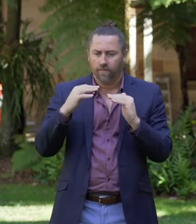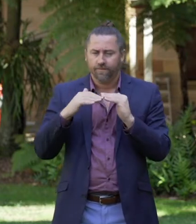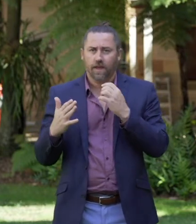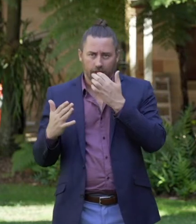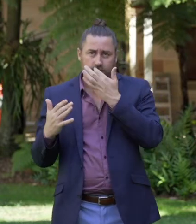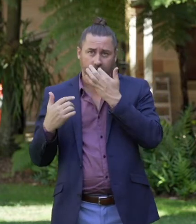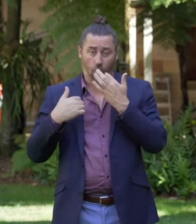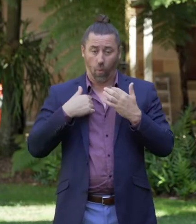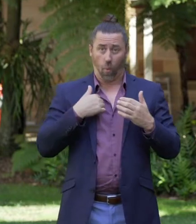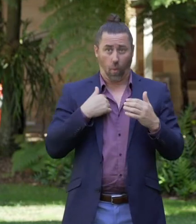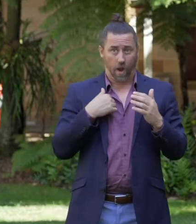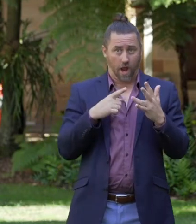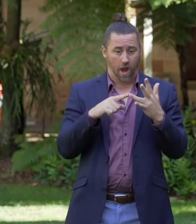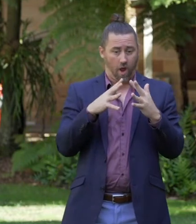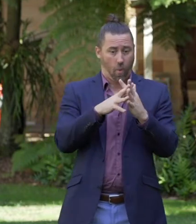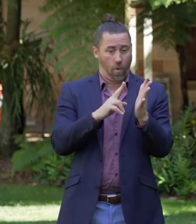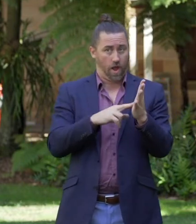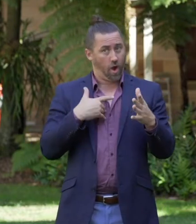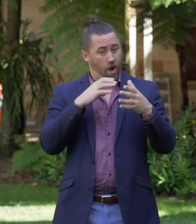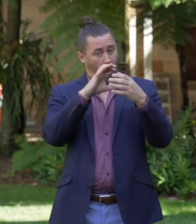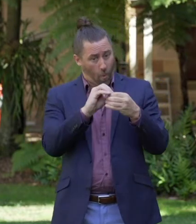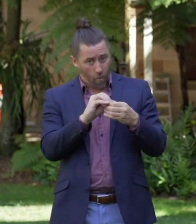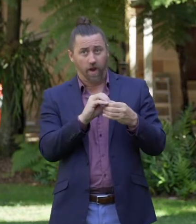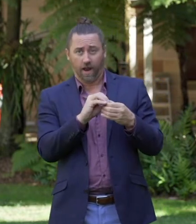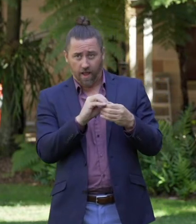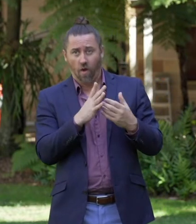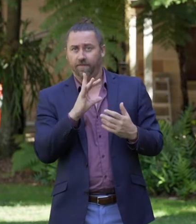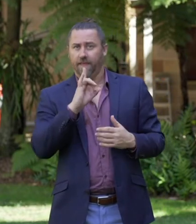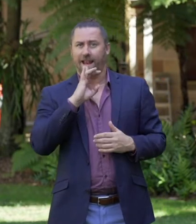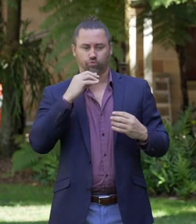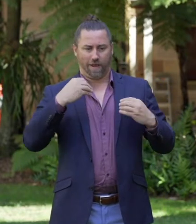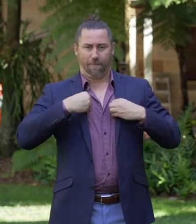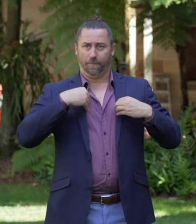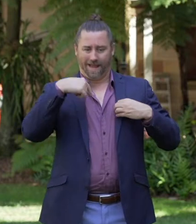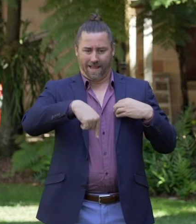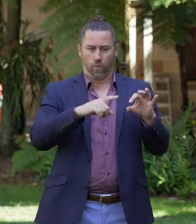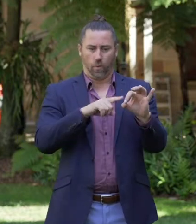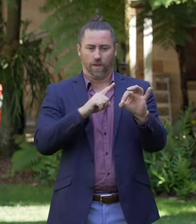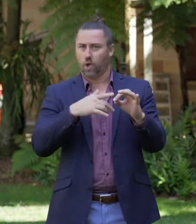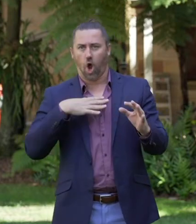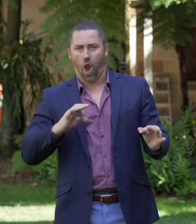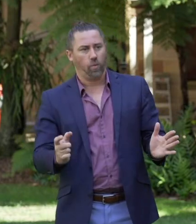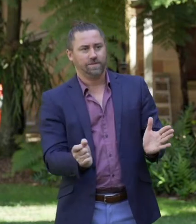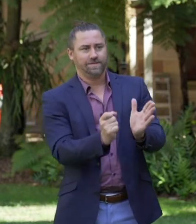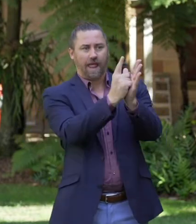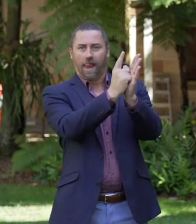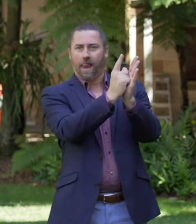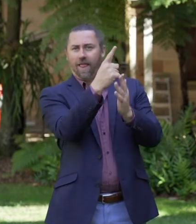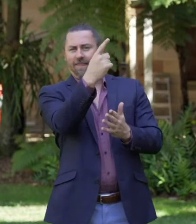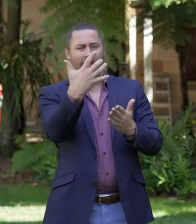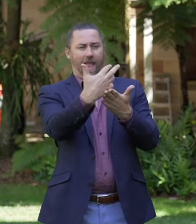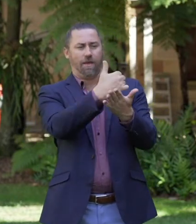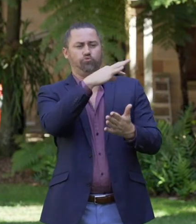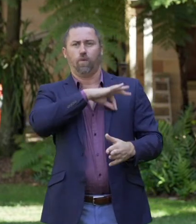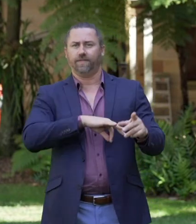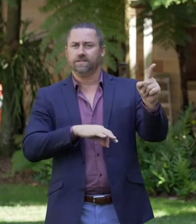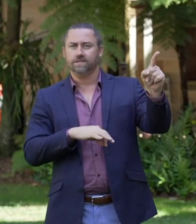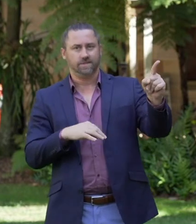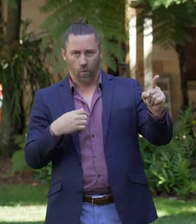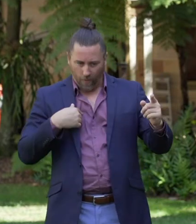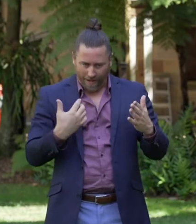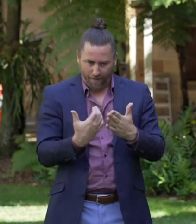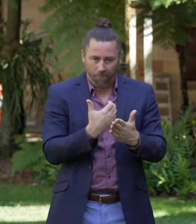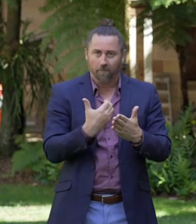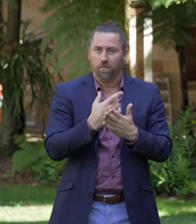as the Premier has said, of Queensland's power companies means we can again deliver $50 back into